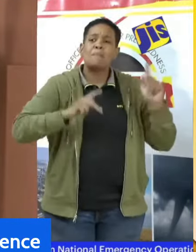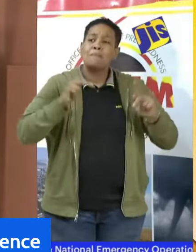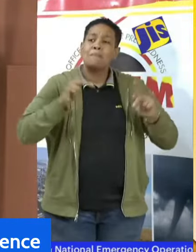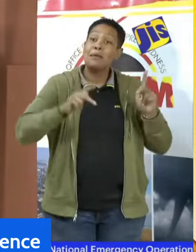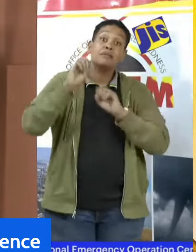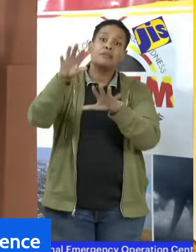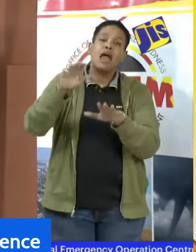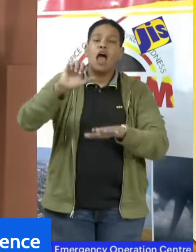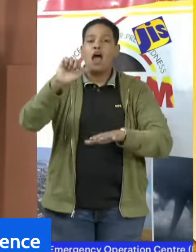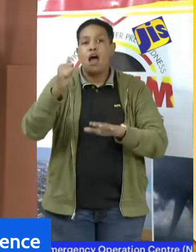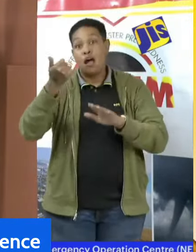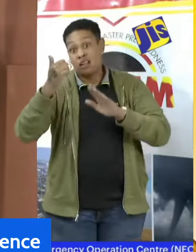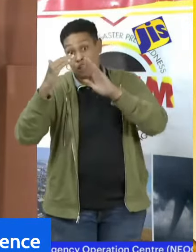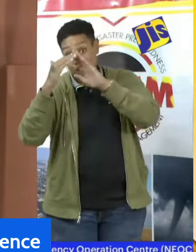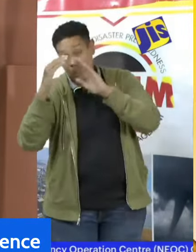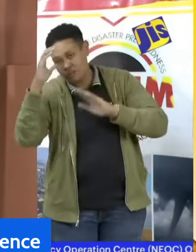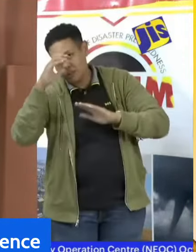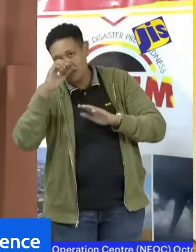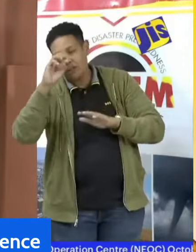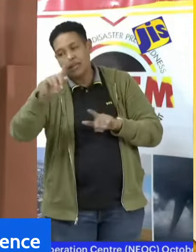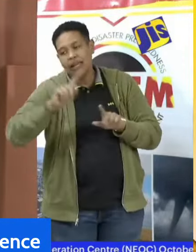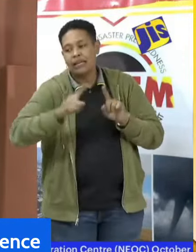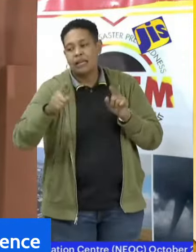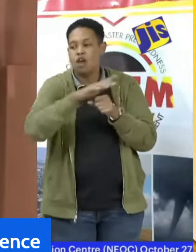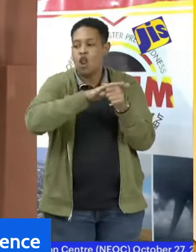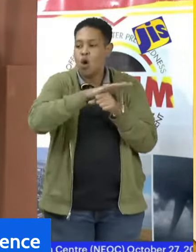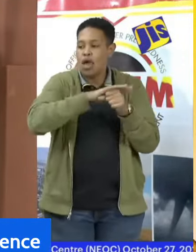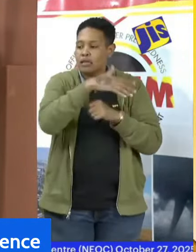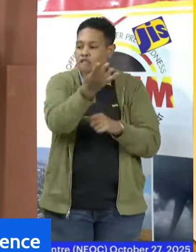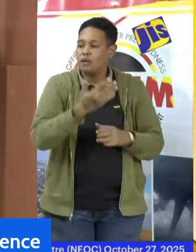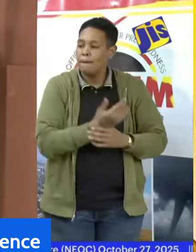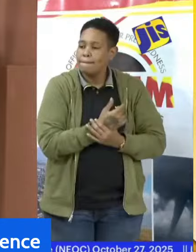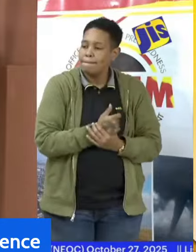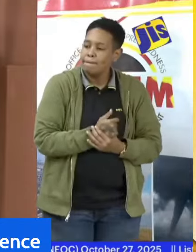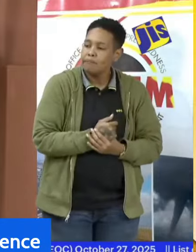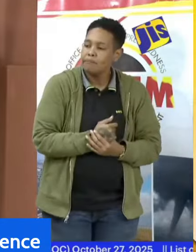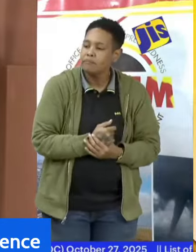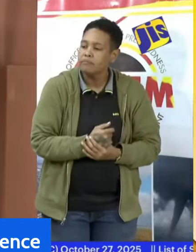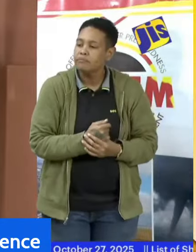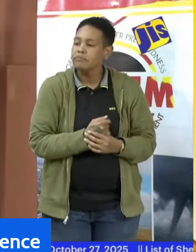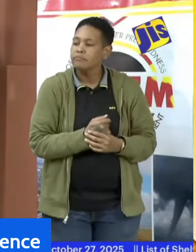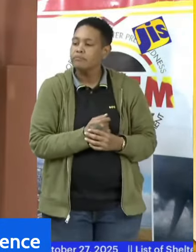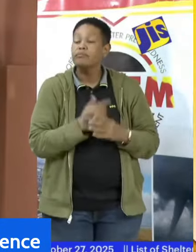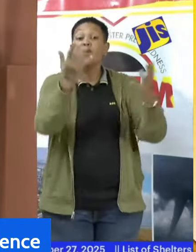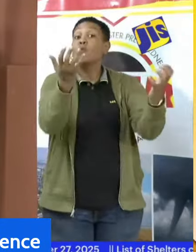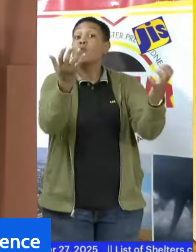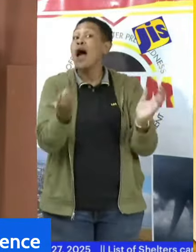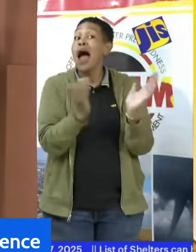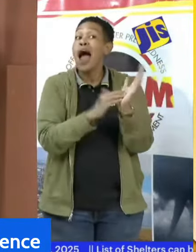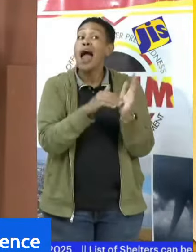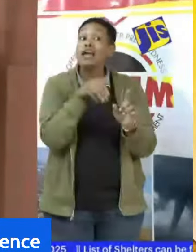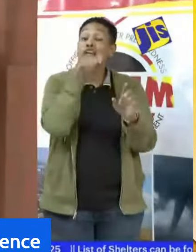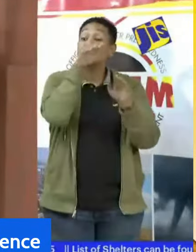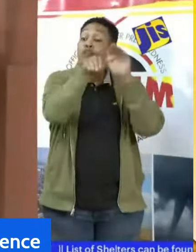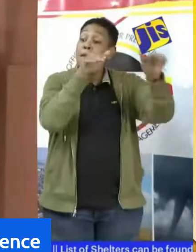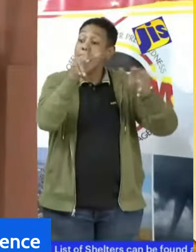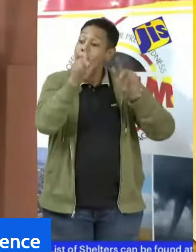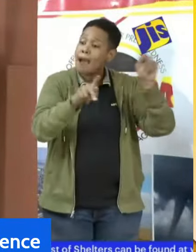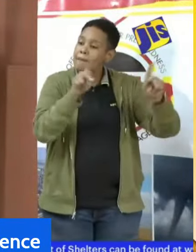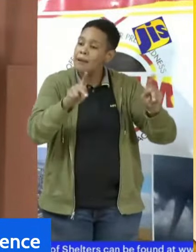persons seeking shelter at a different location. Just want to again remind